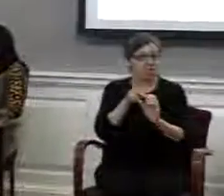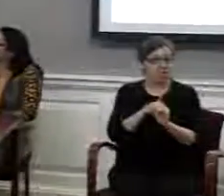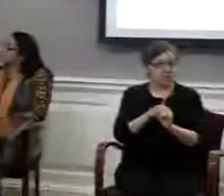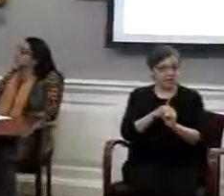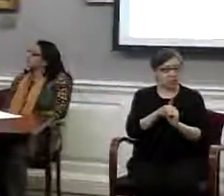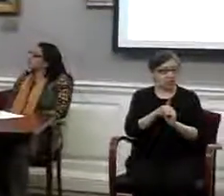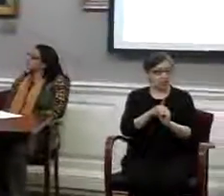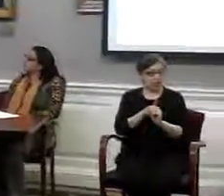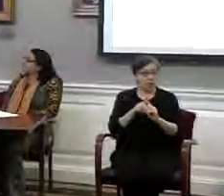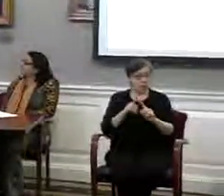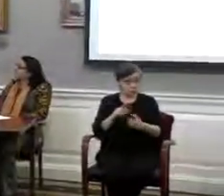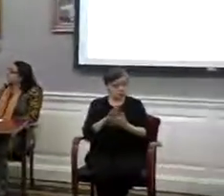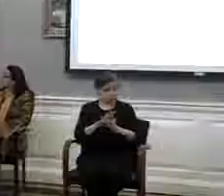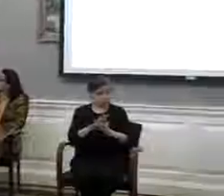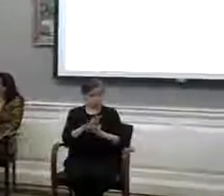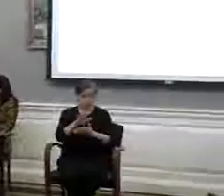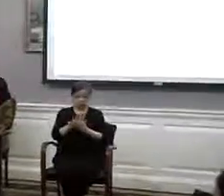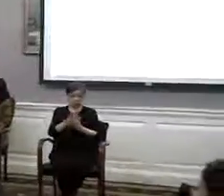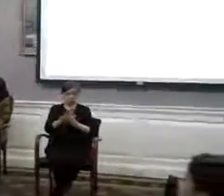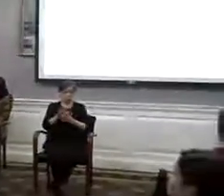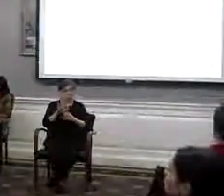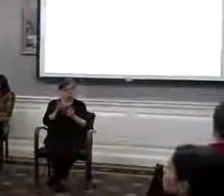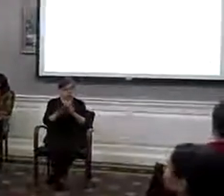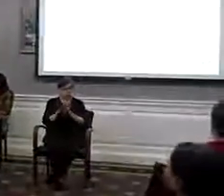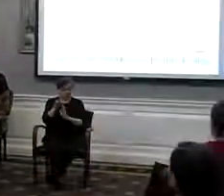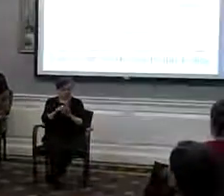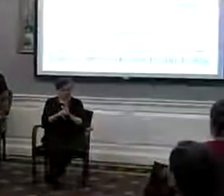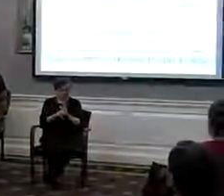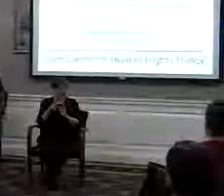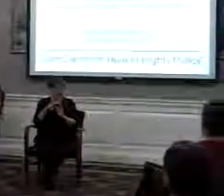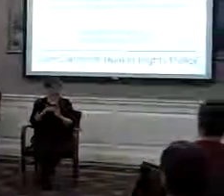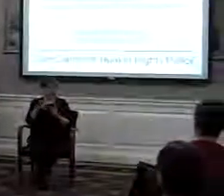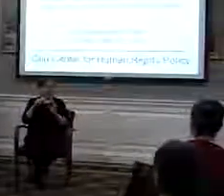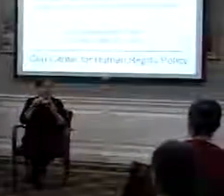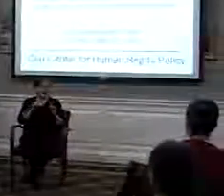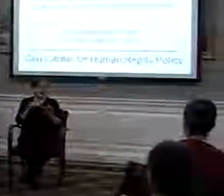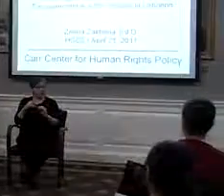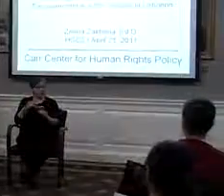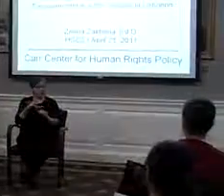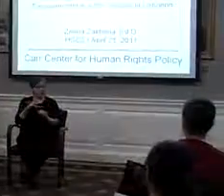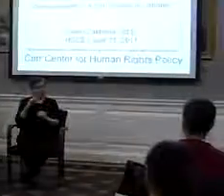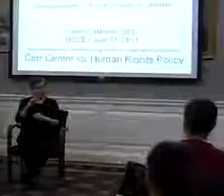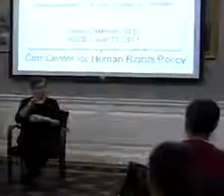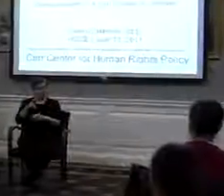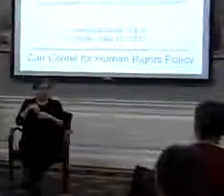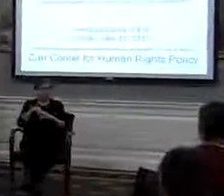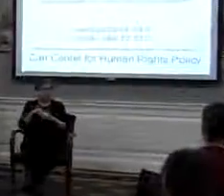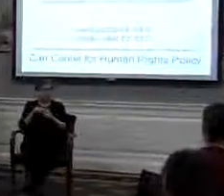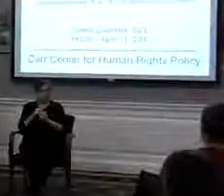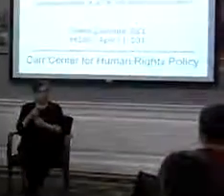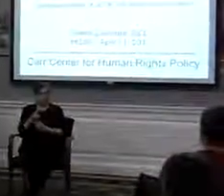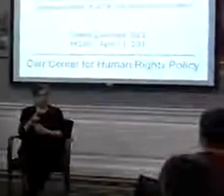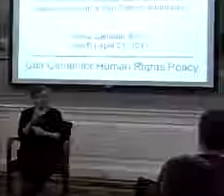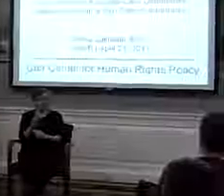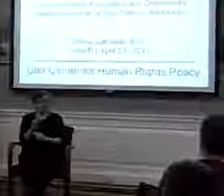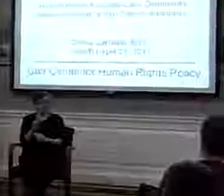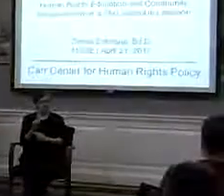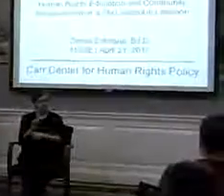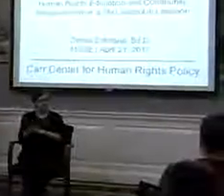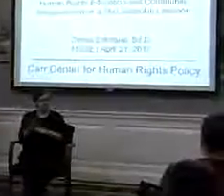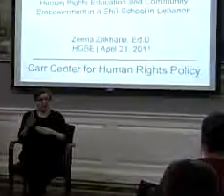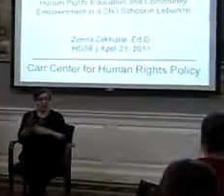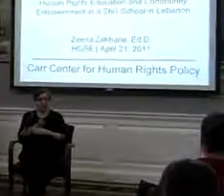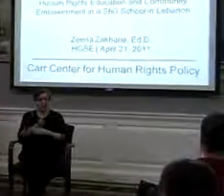school whose curricular content and pedagogy is infused with human rights education. They don't actually use the